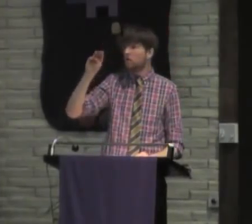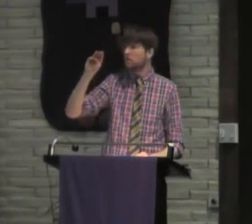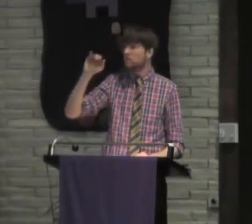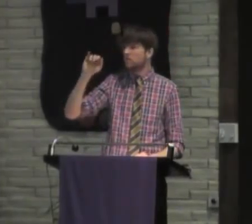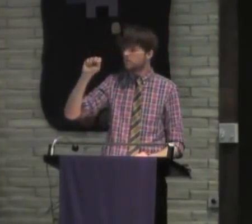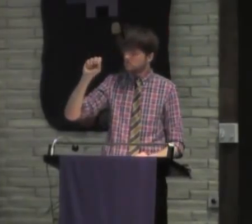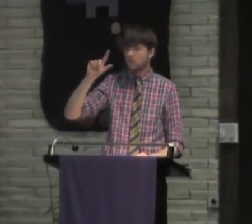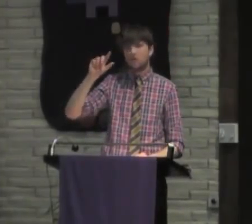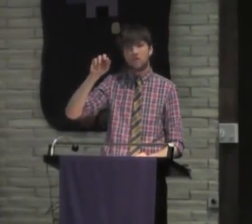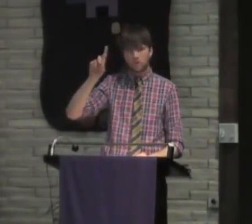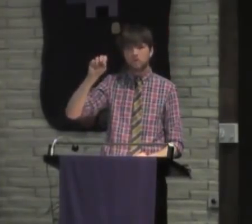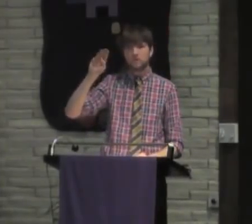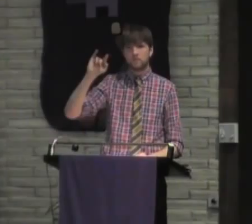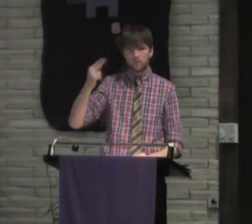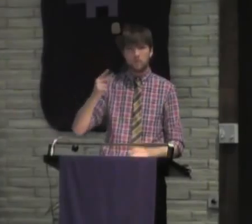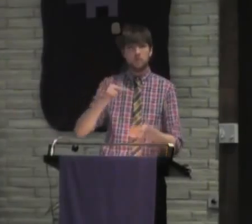The next one says a goldsmith.